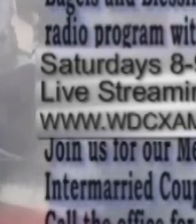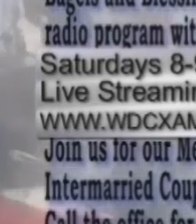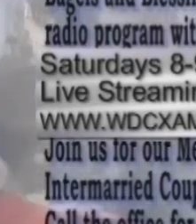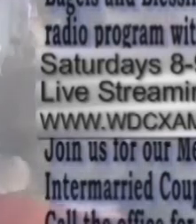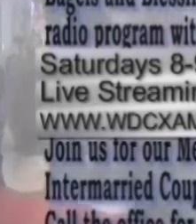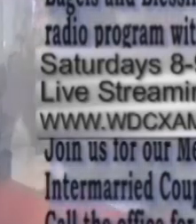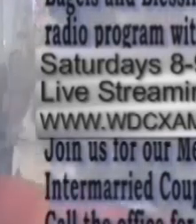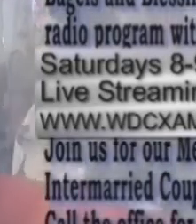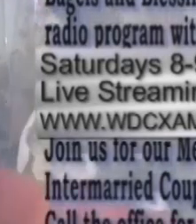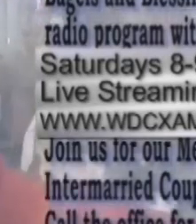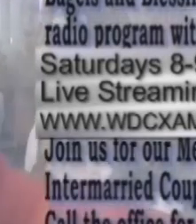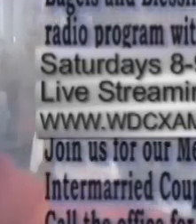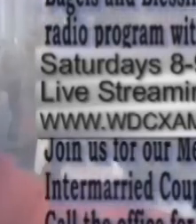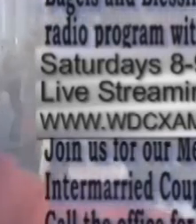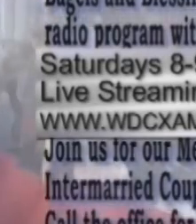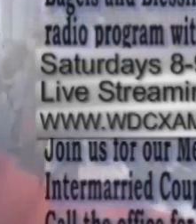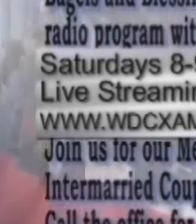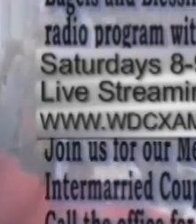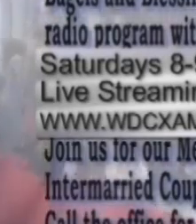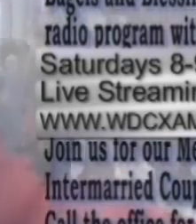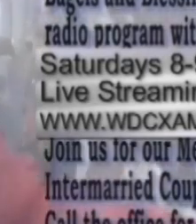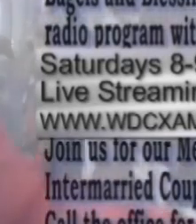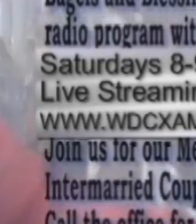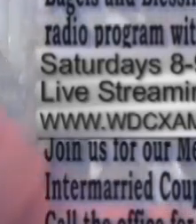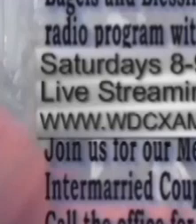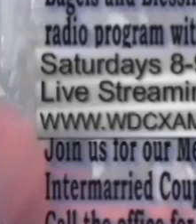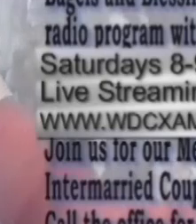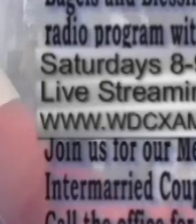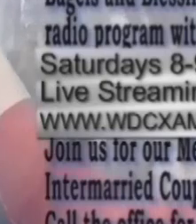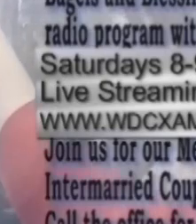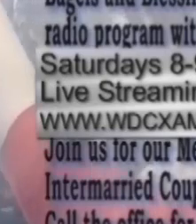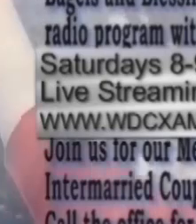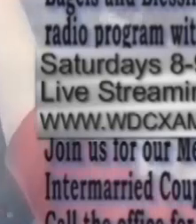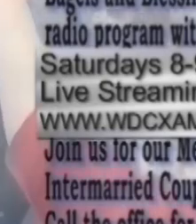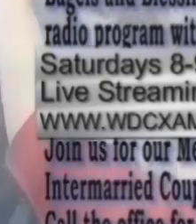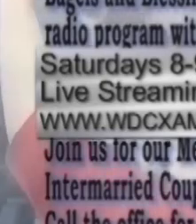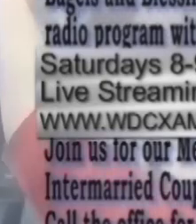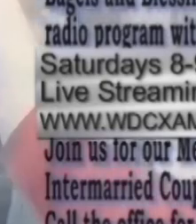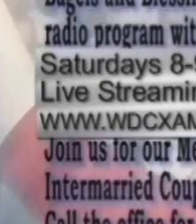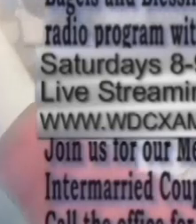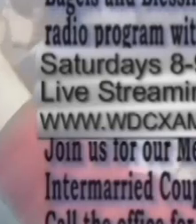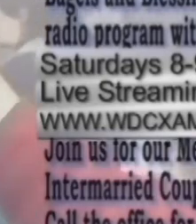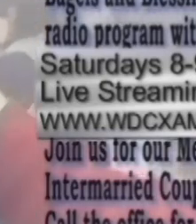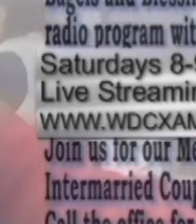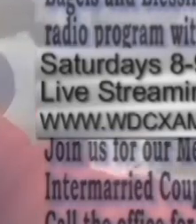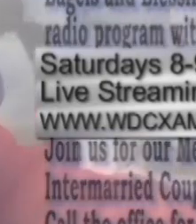next week when Reg A. Yisrael will again bring you teachings from the scriptures.